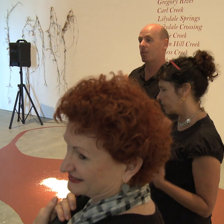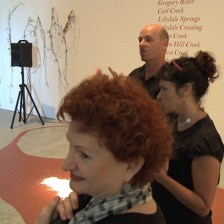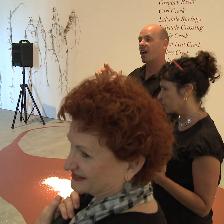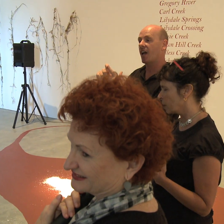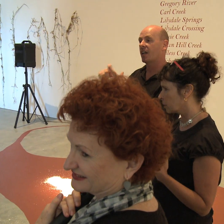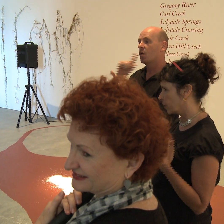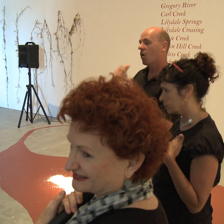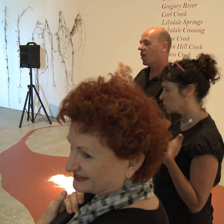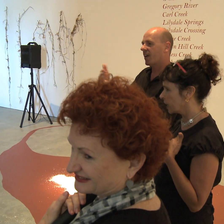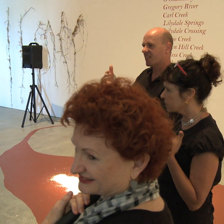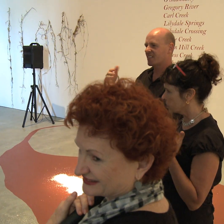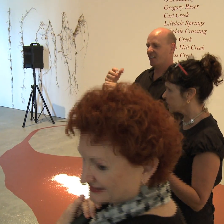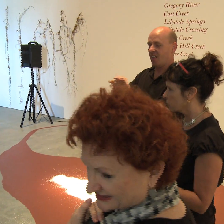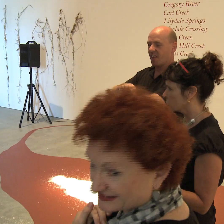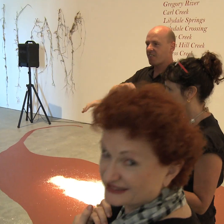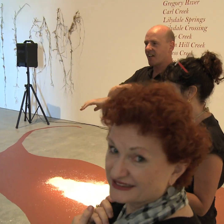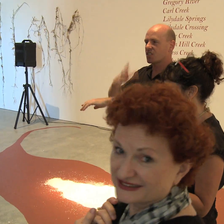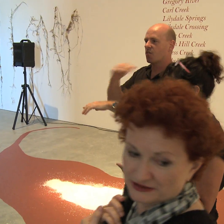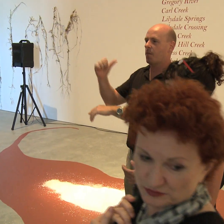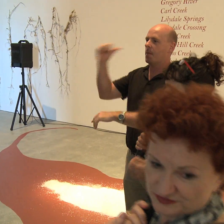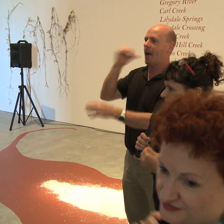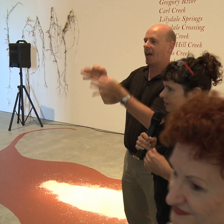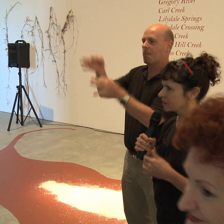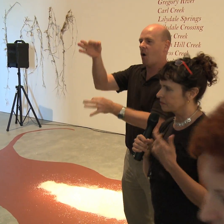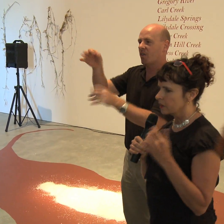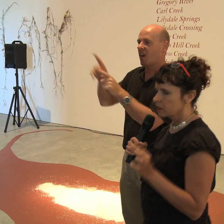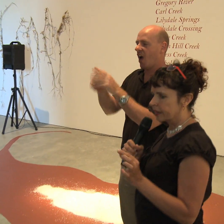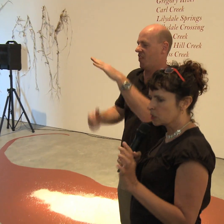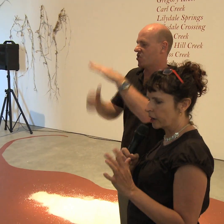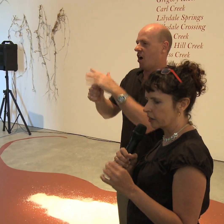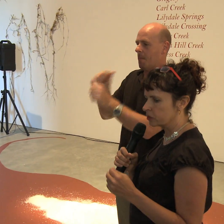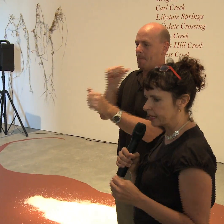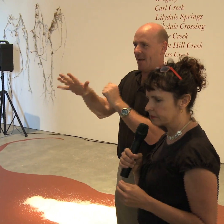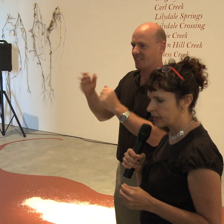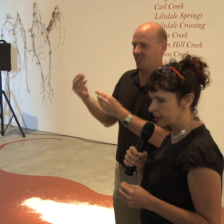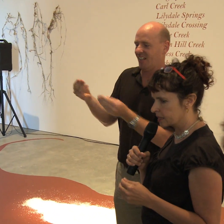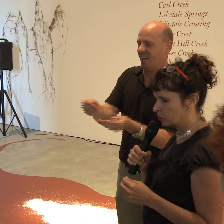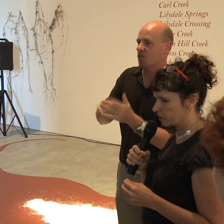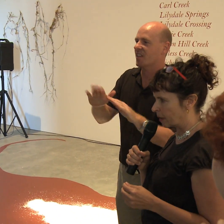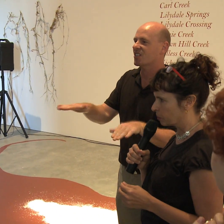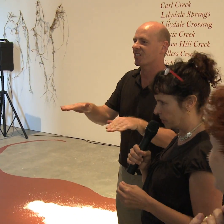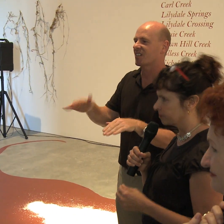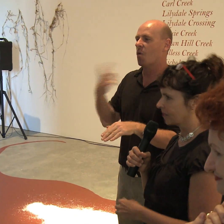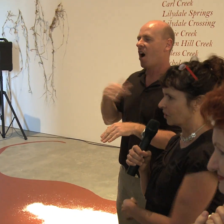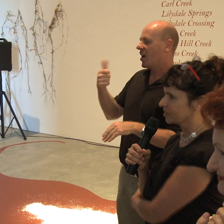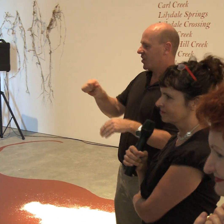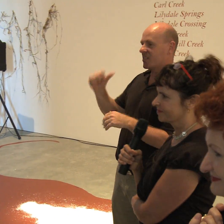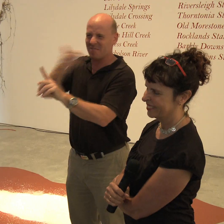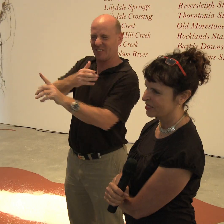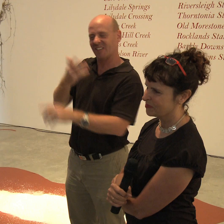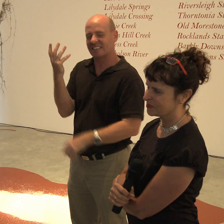give us the flesh off the backbone. She gave us the best of what she had. So that's why I use that symbol of the backbone a